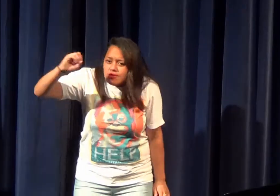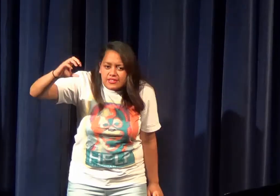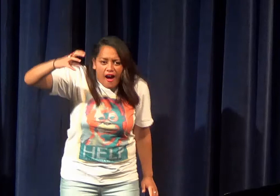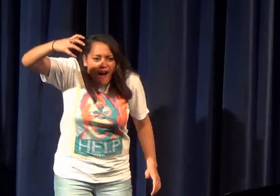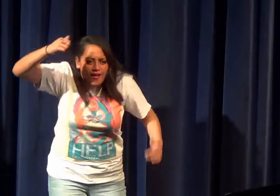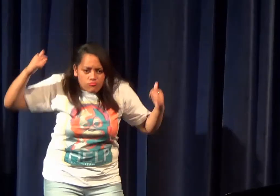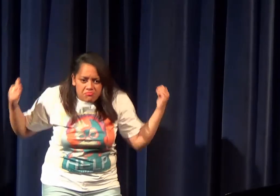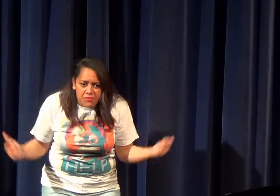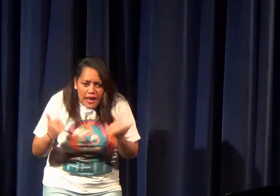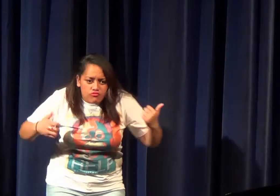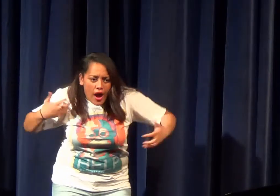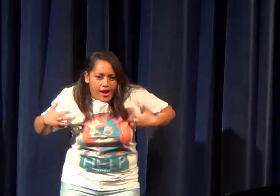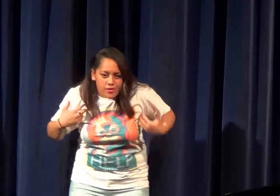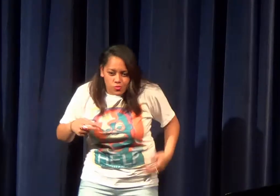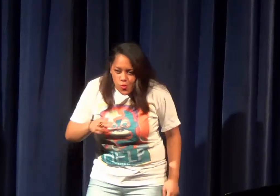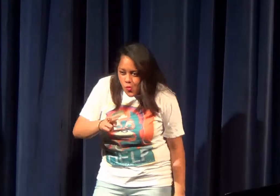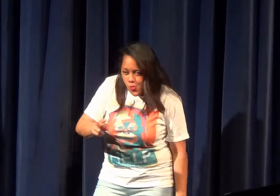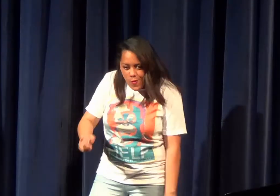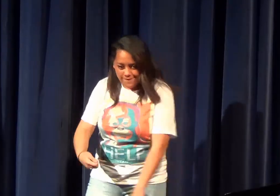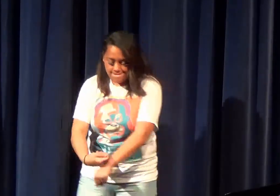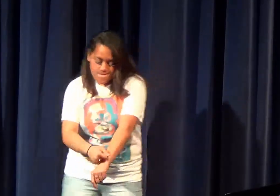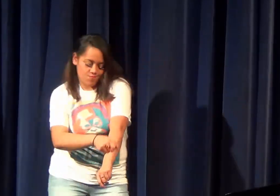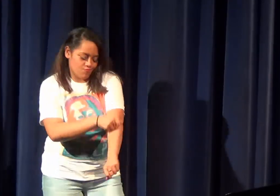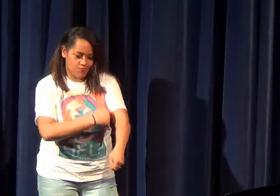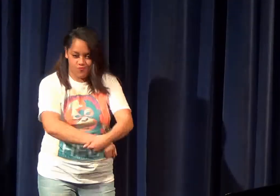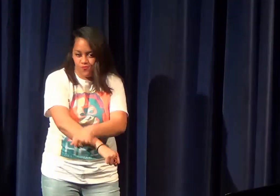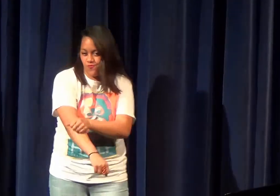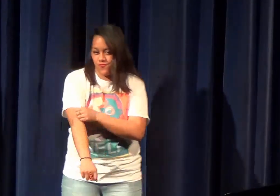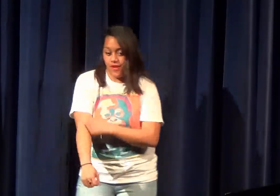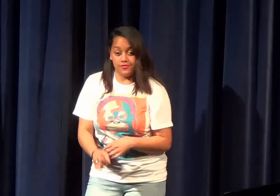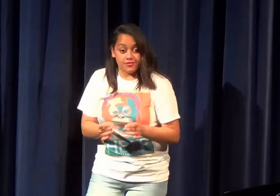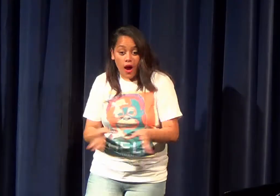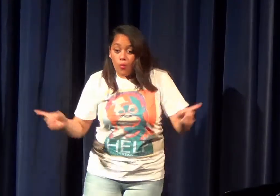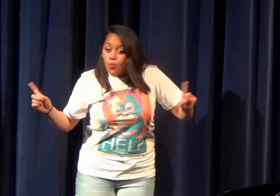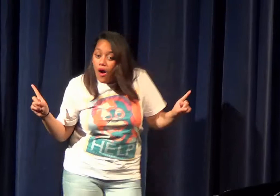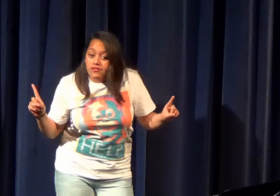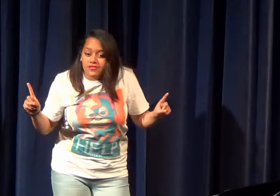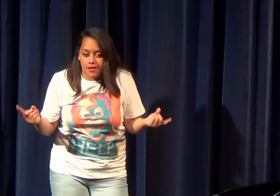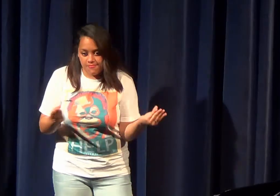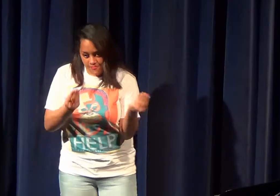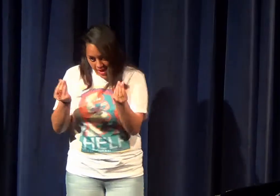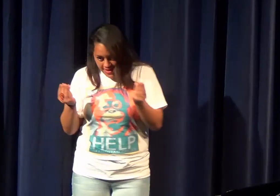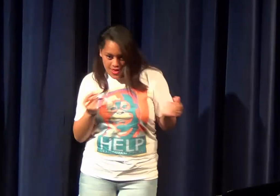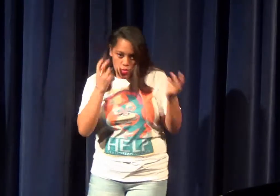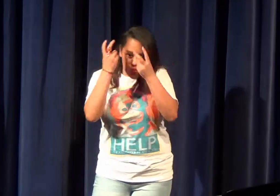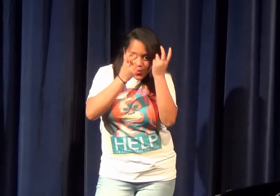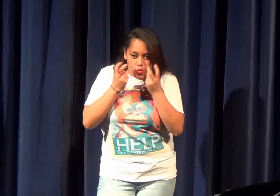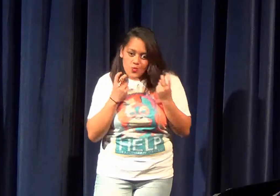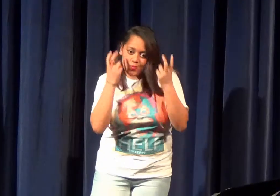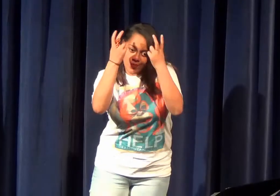forest growing in the warm sunshine. Lots of orangutans everywhere. And they thought, aha, we could make some money